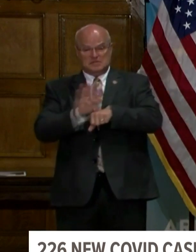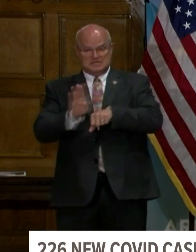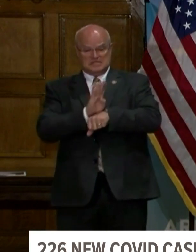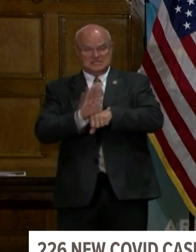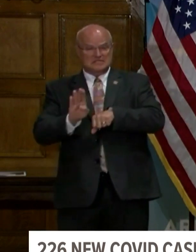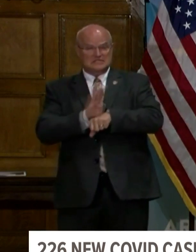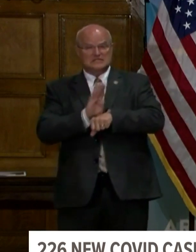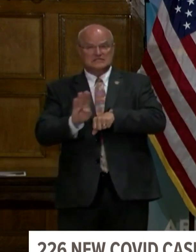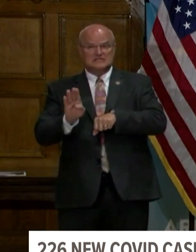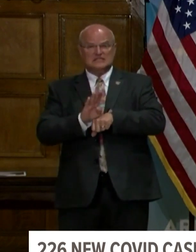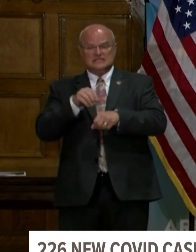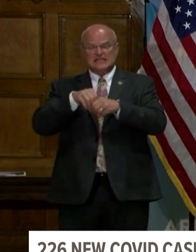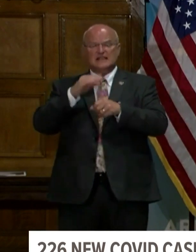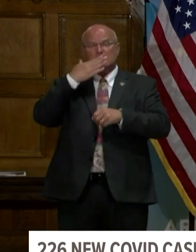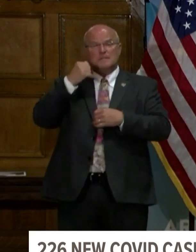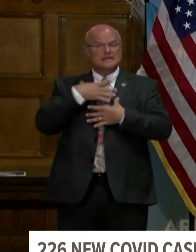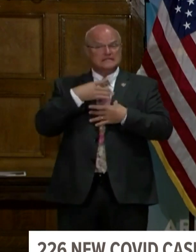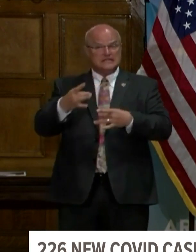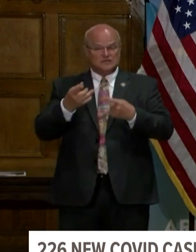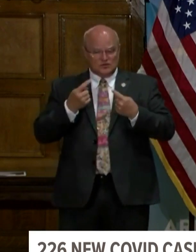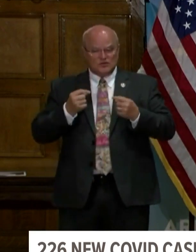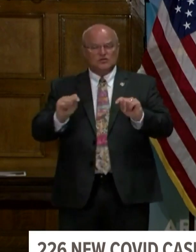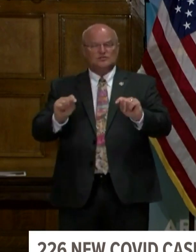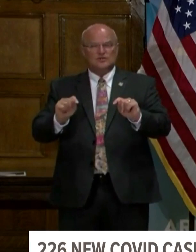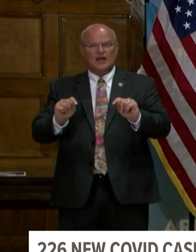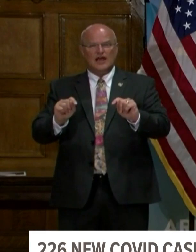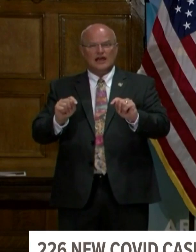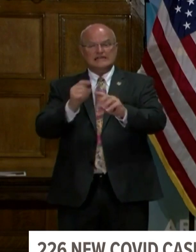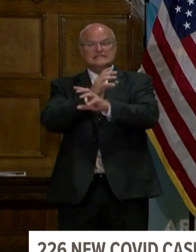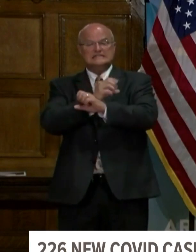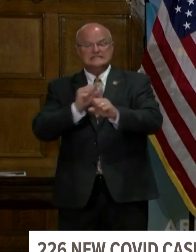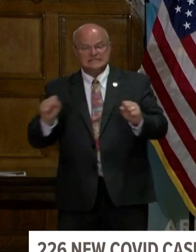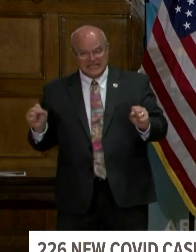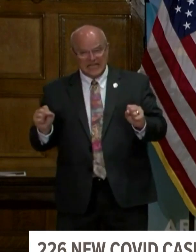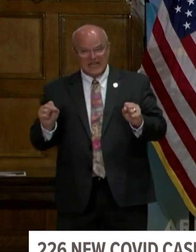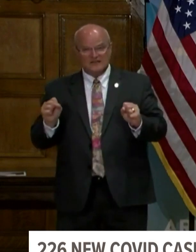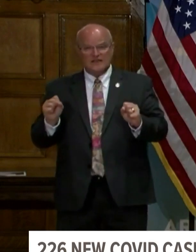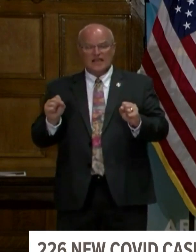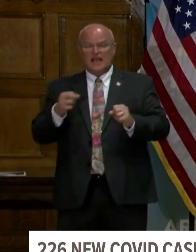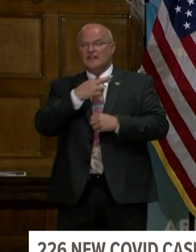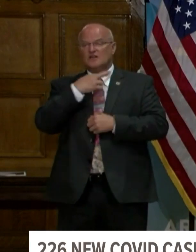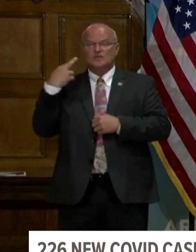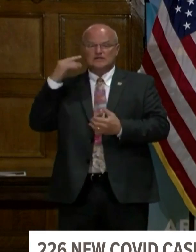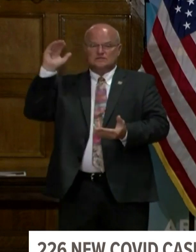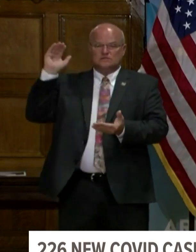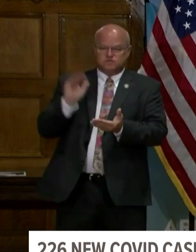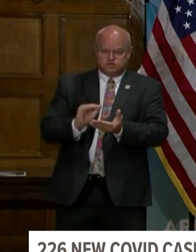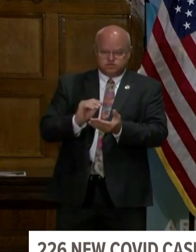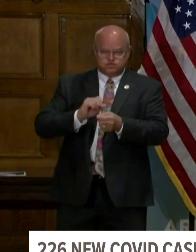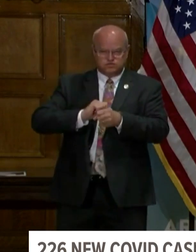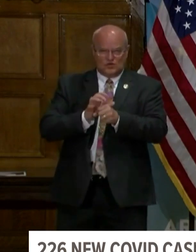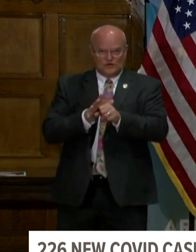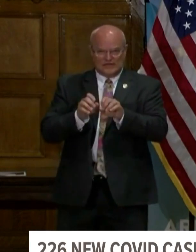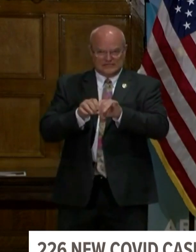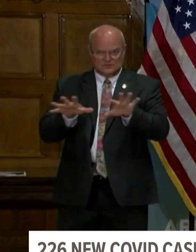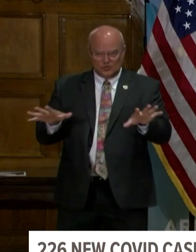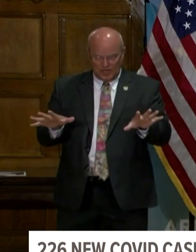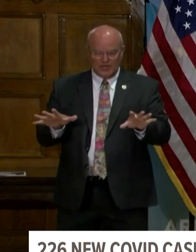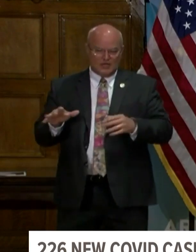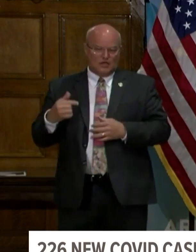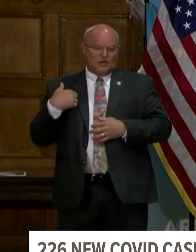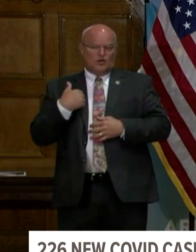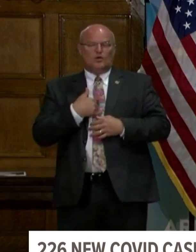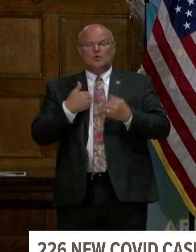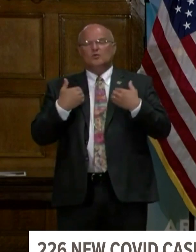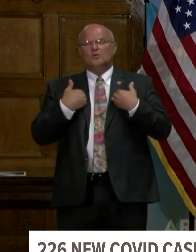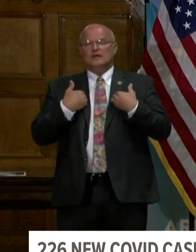businesses, it's in their best interest to try and be as safe and minimize the risk of COVID-19. We